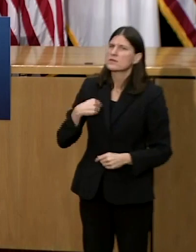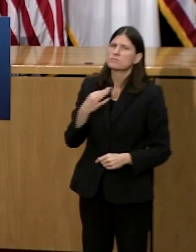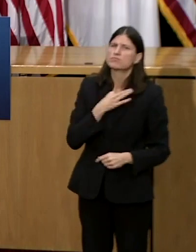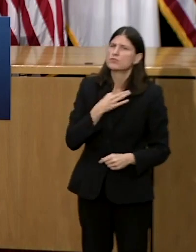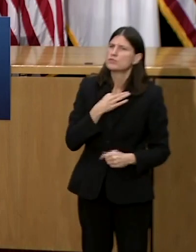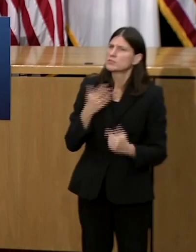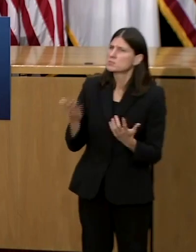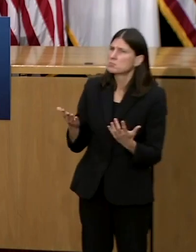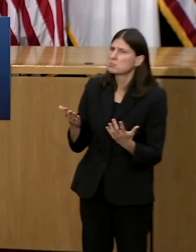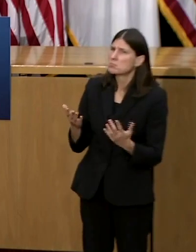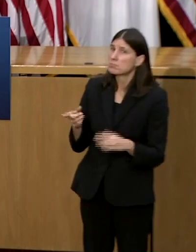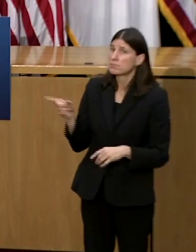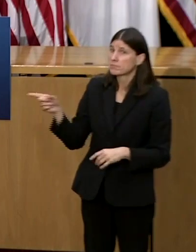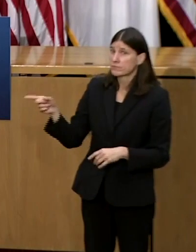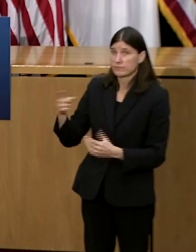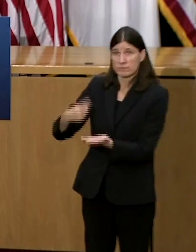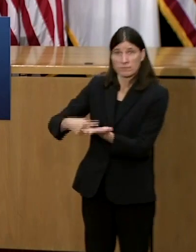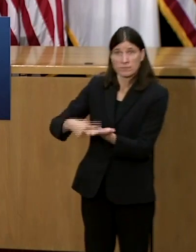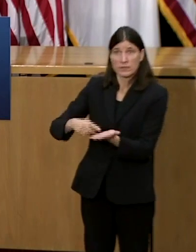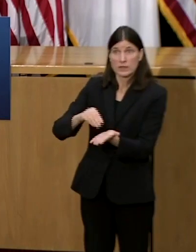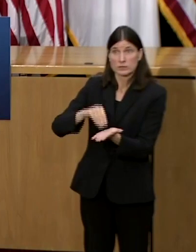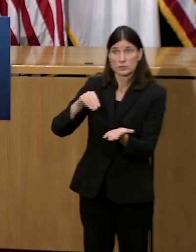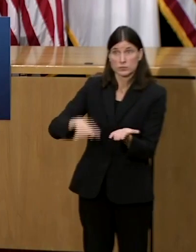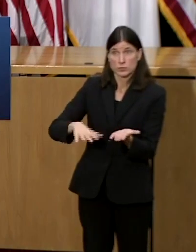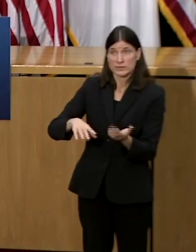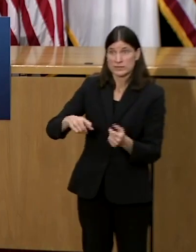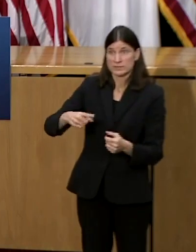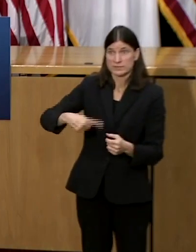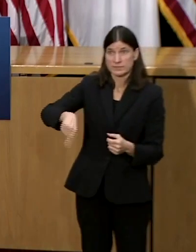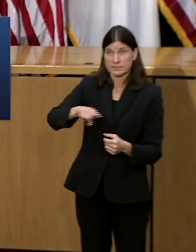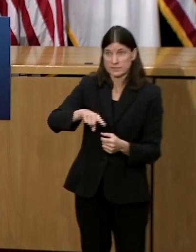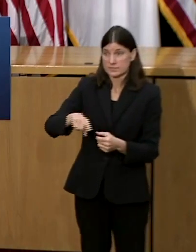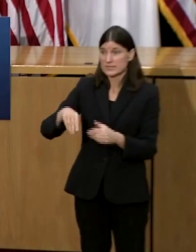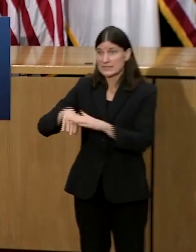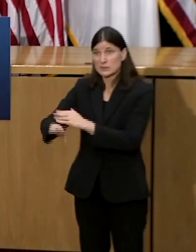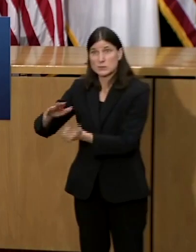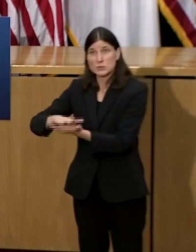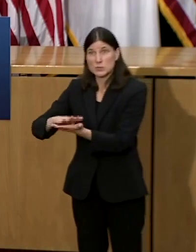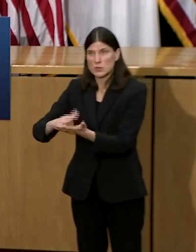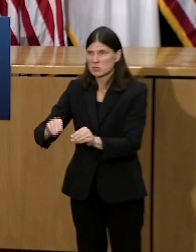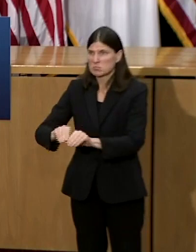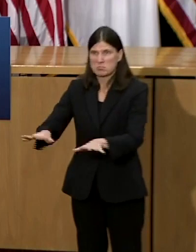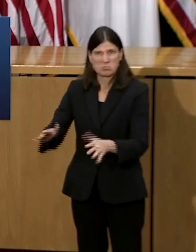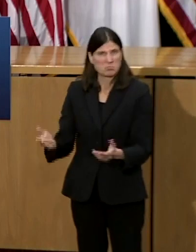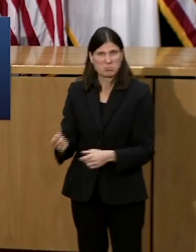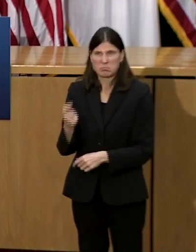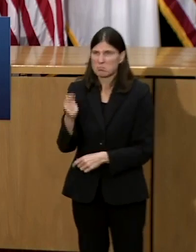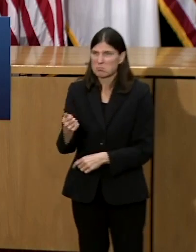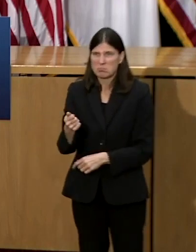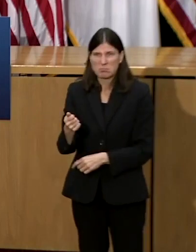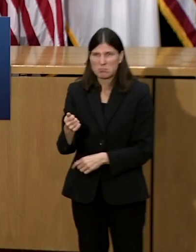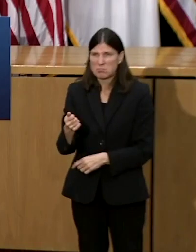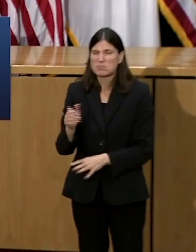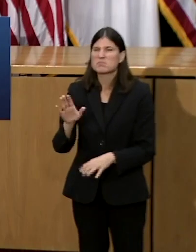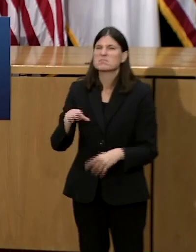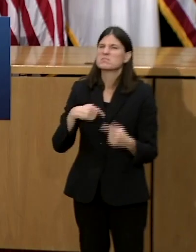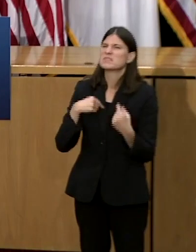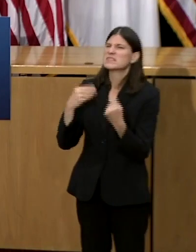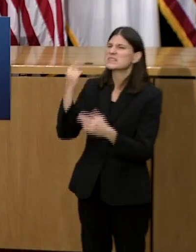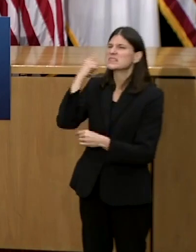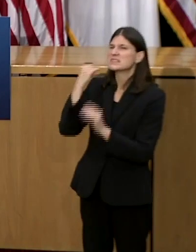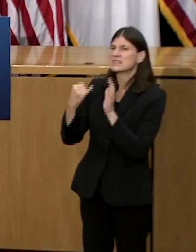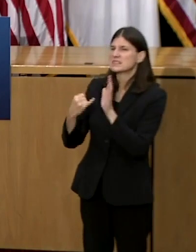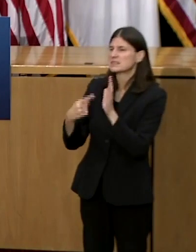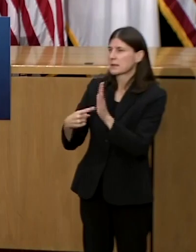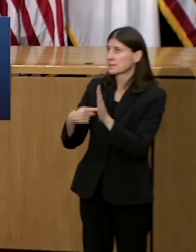but what's the chance that they may be asymptomatic and bring the virus home to their families?